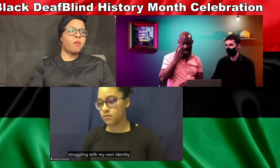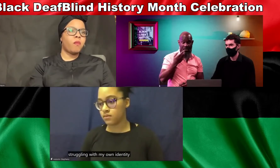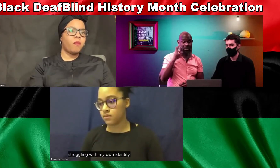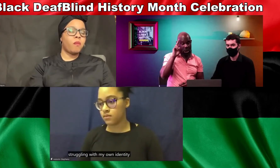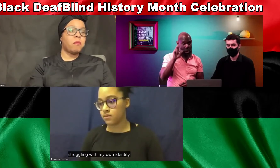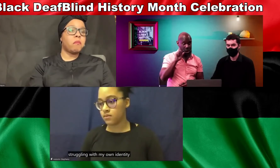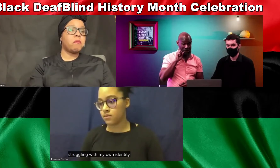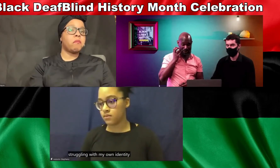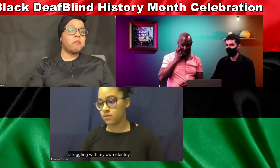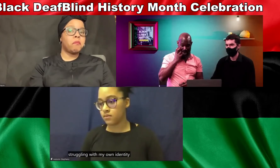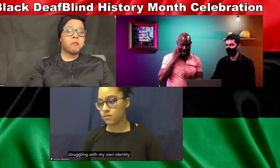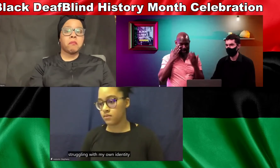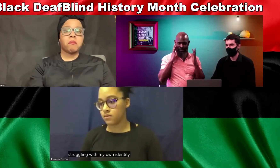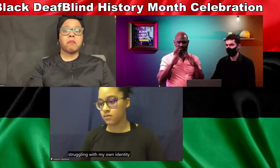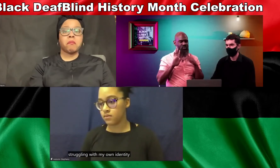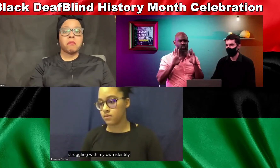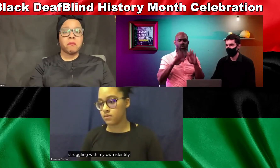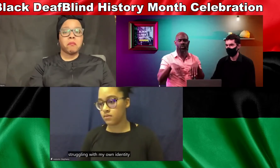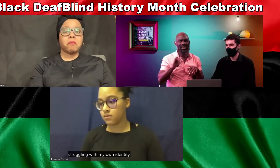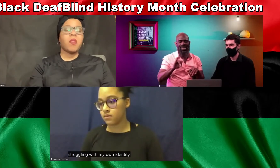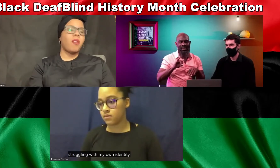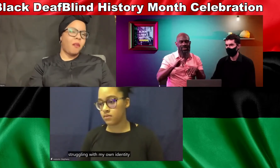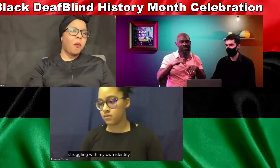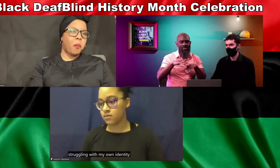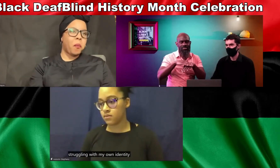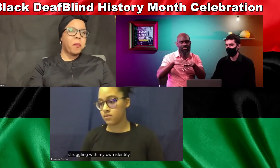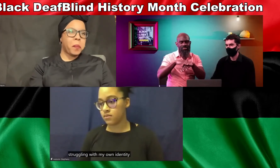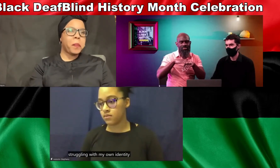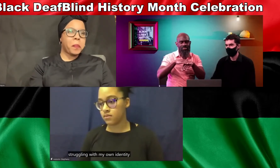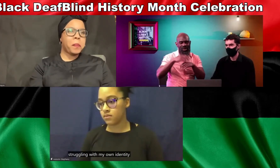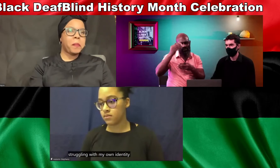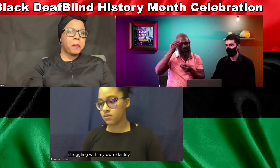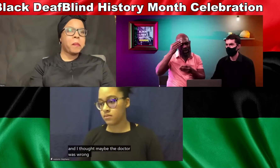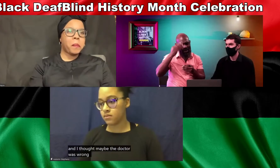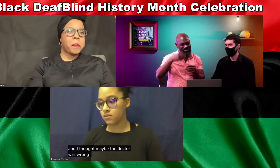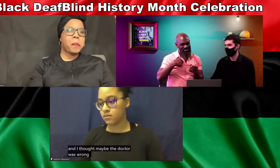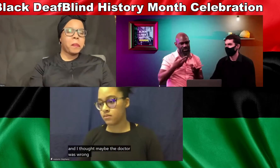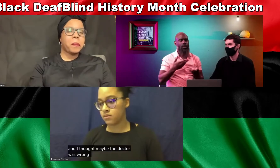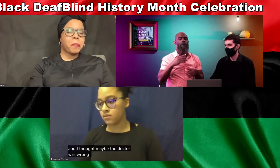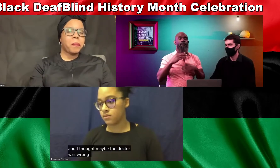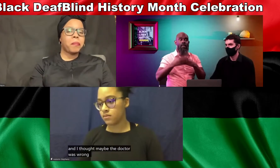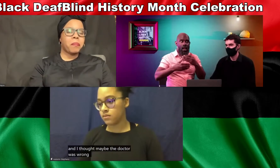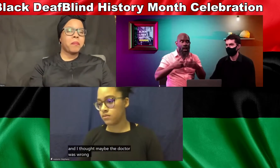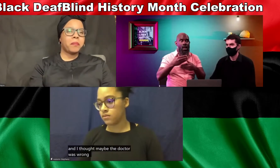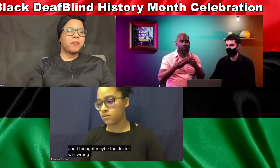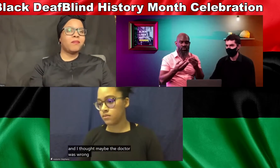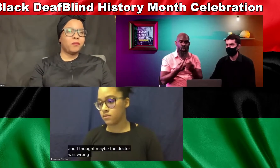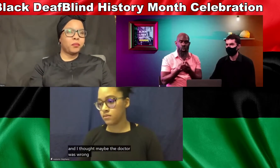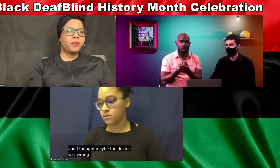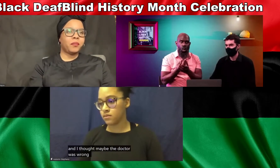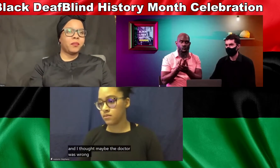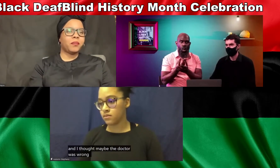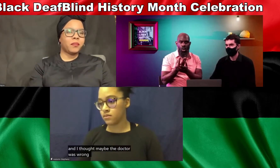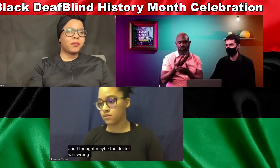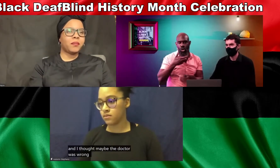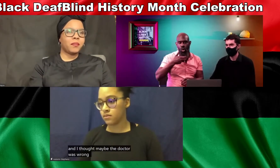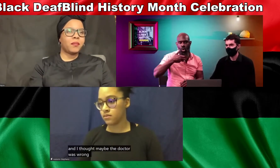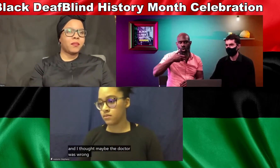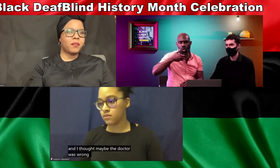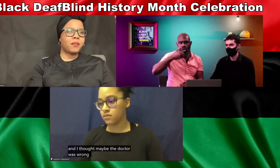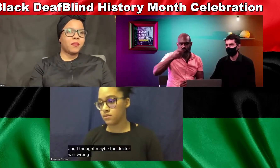And I thought maybe the doctor was wrong. There's no way that I could have Usher syndrome. There's no way.